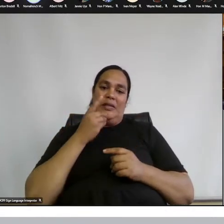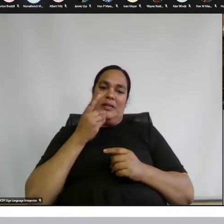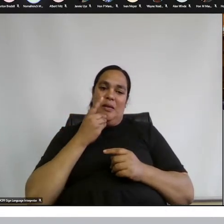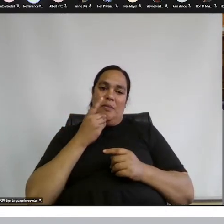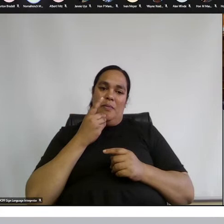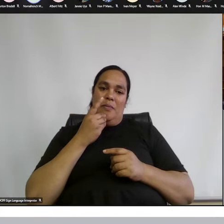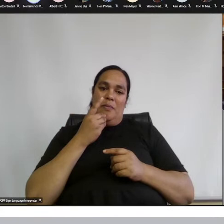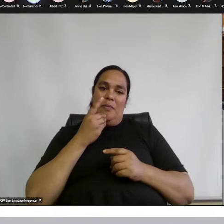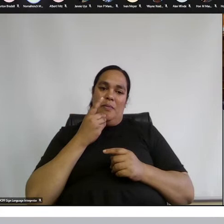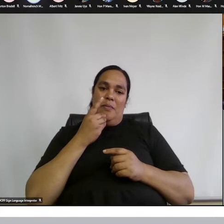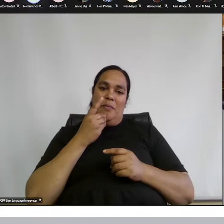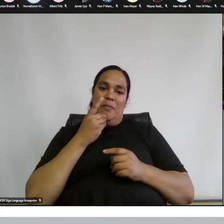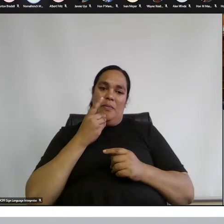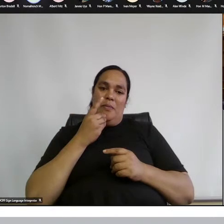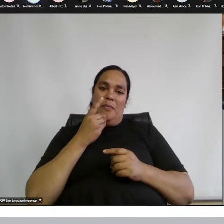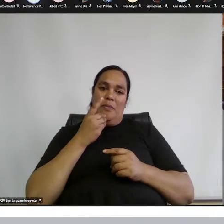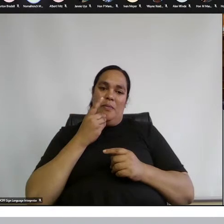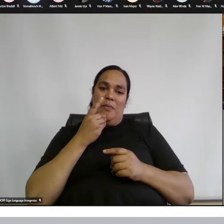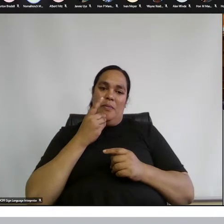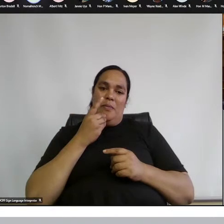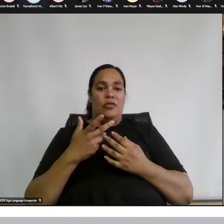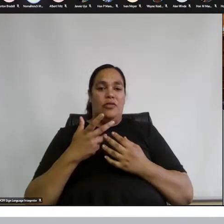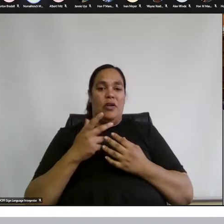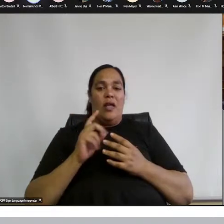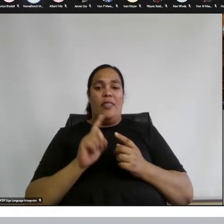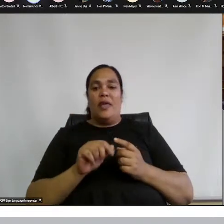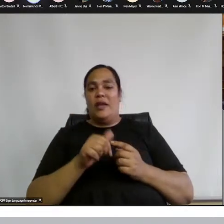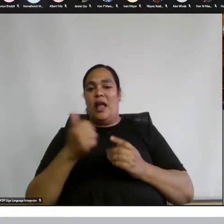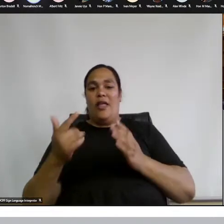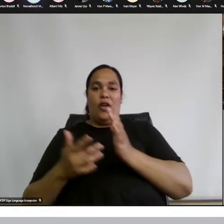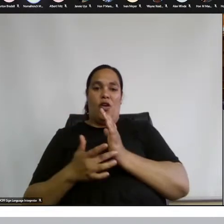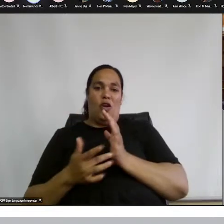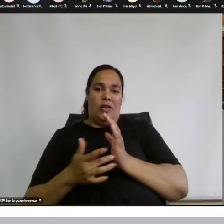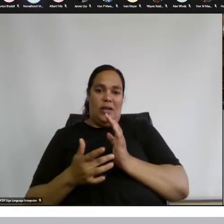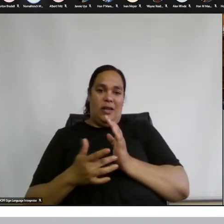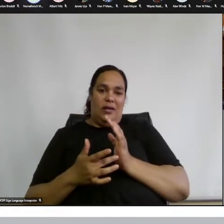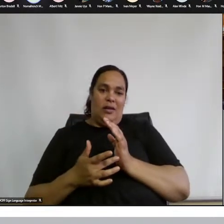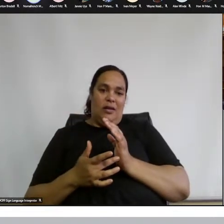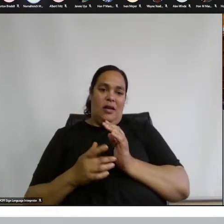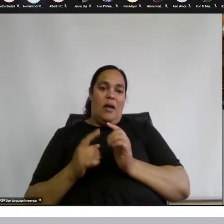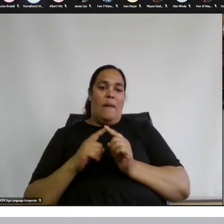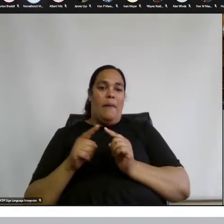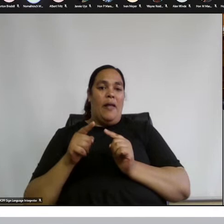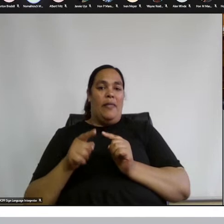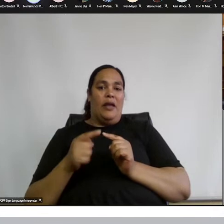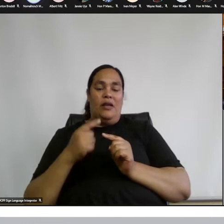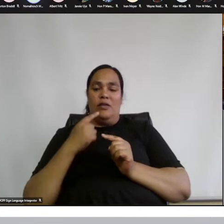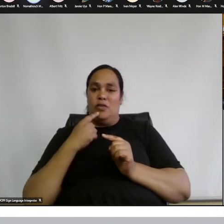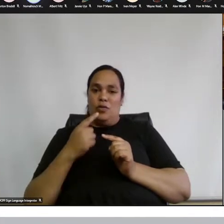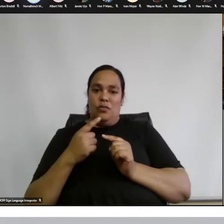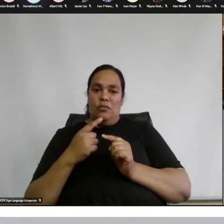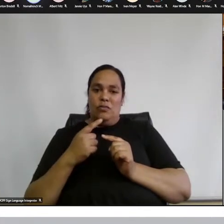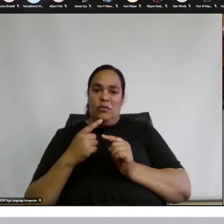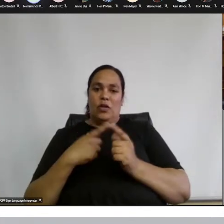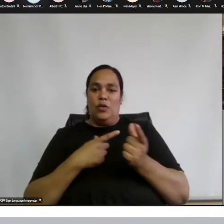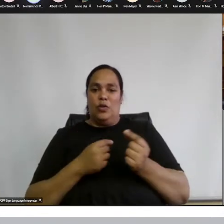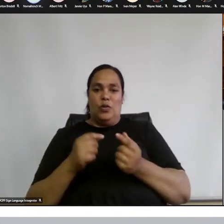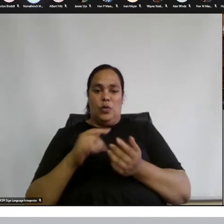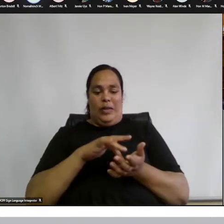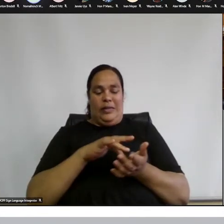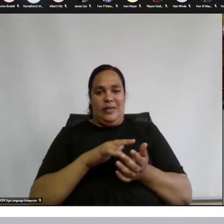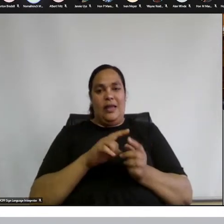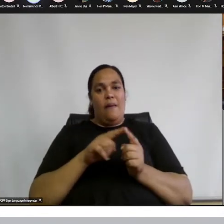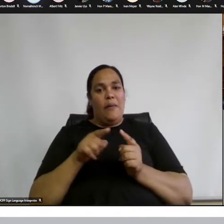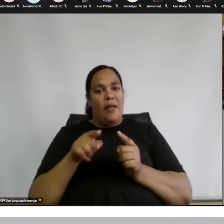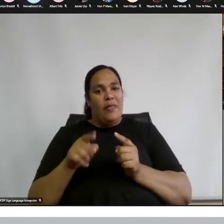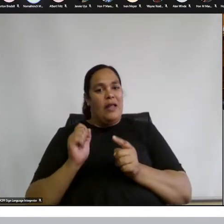health. In as much as that, you'll find that in other contexts, some people might be actually knifing us left, right, and center.